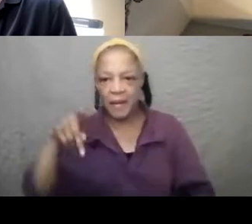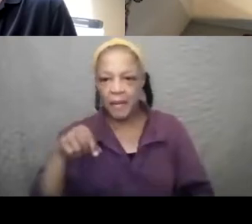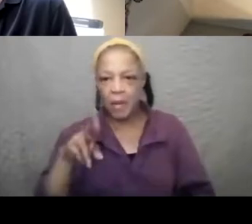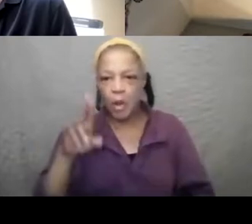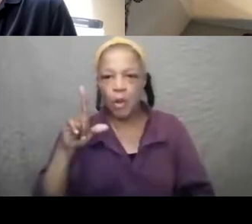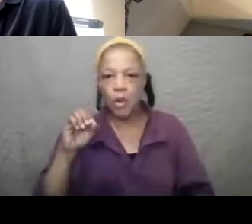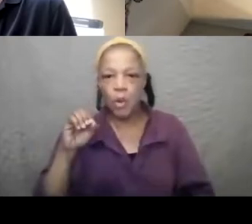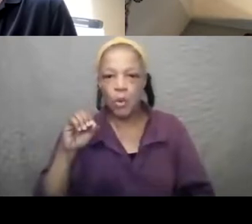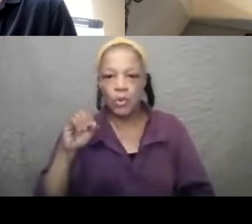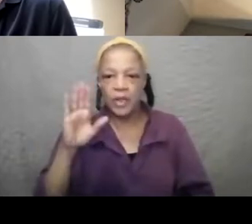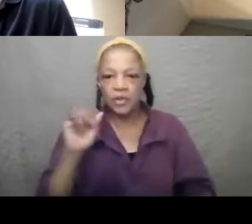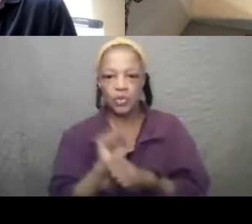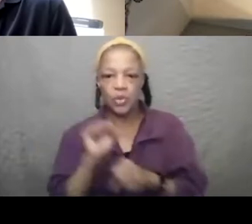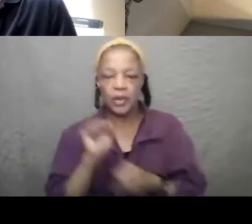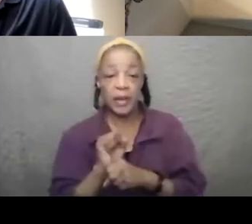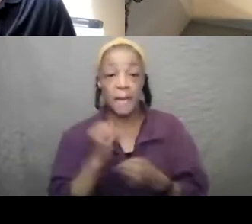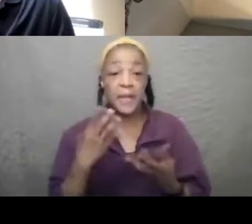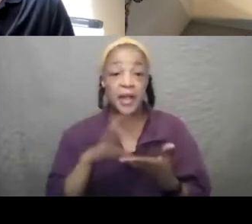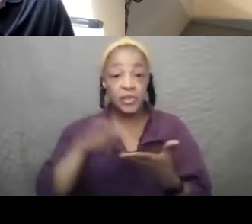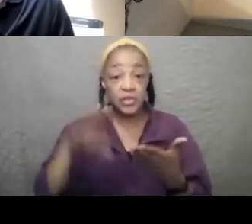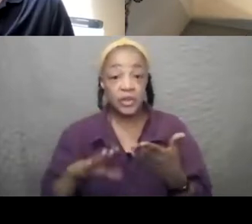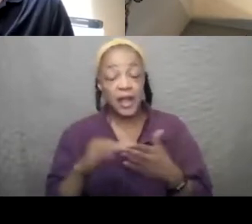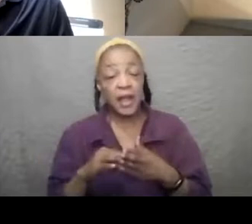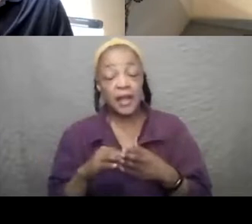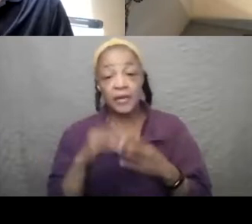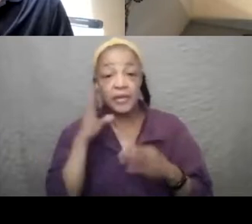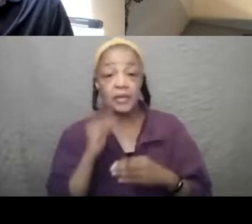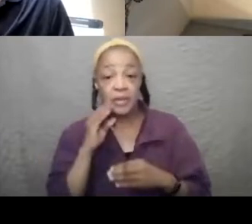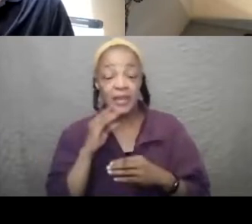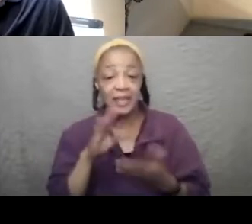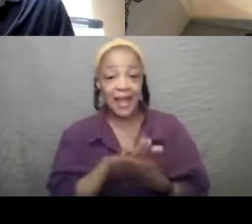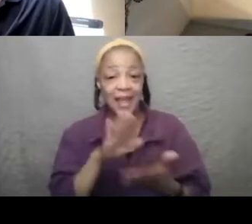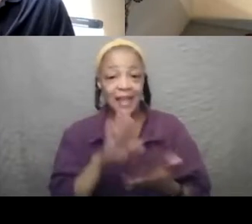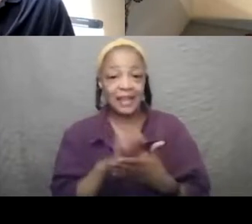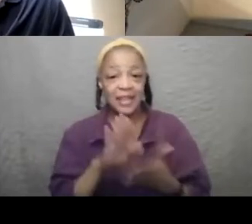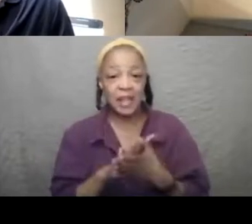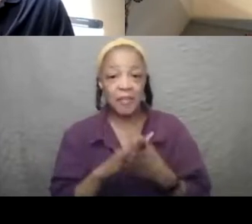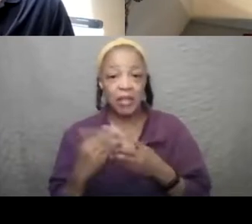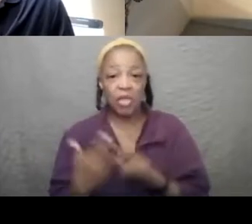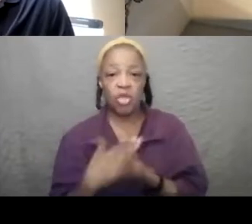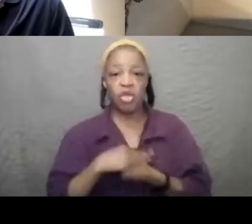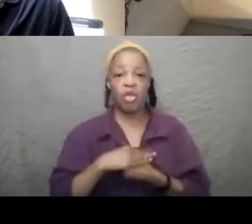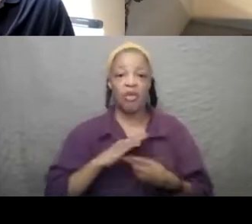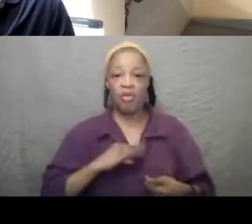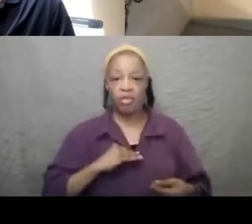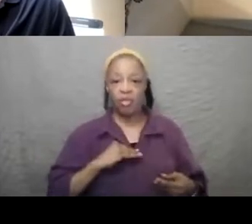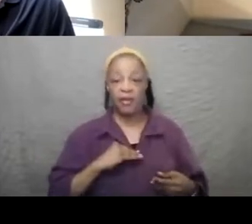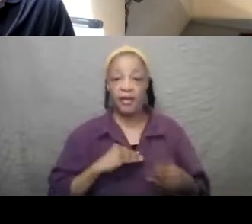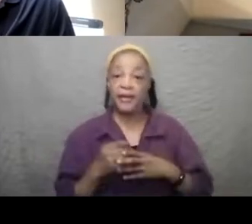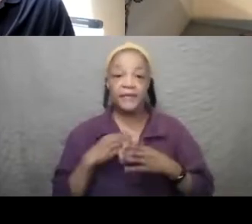students who've had to encounter academic disenfranchisement, survived and graduated and earned a college